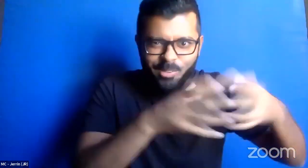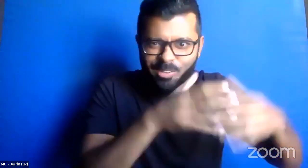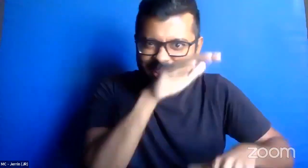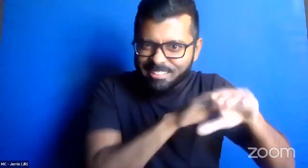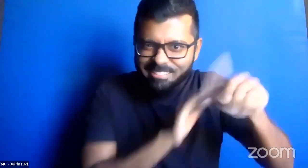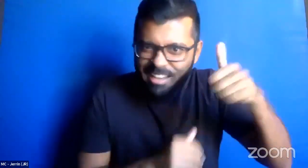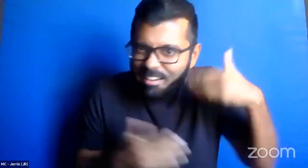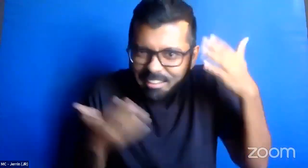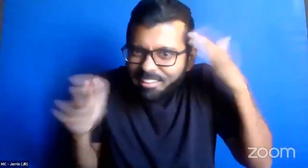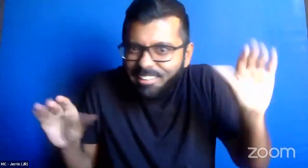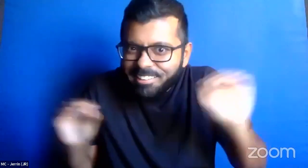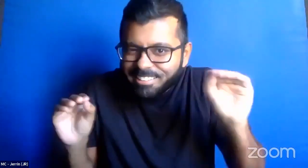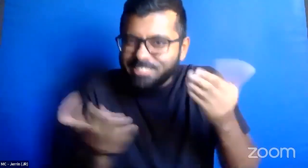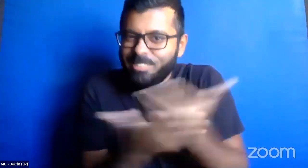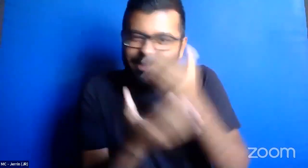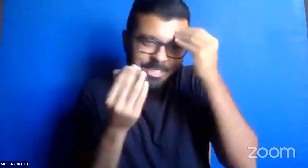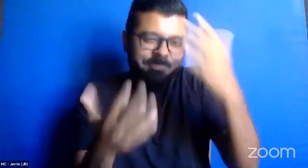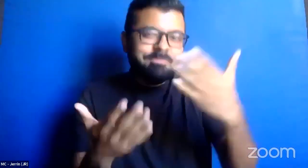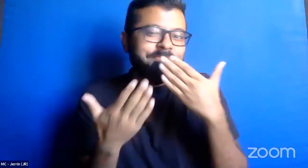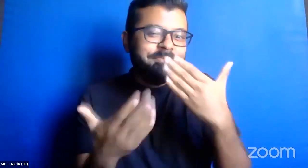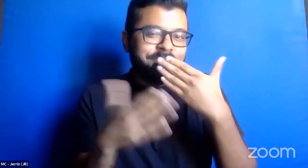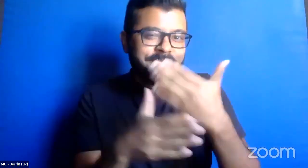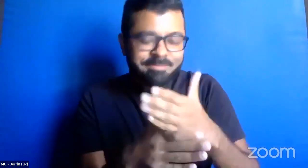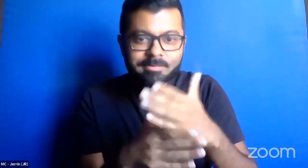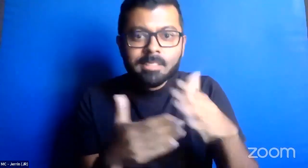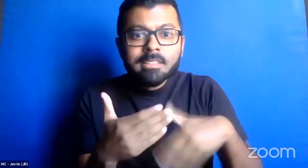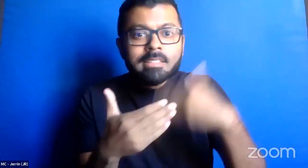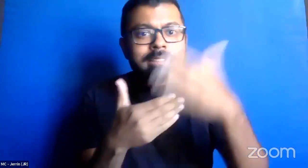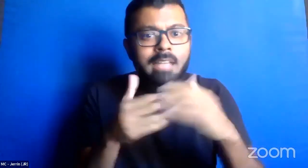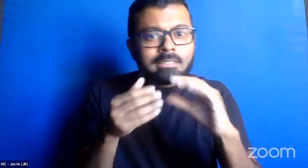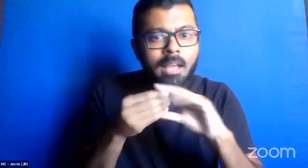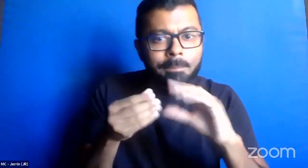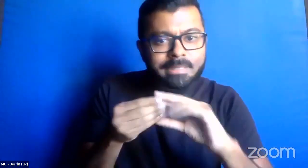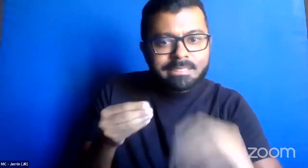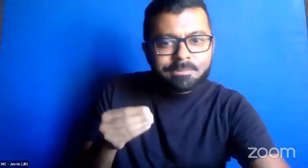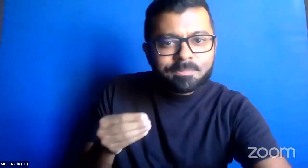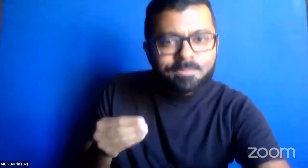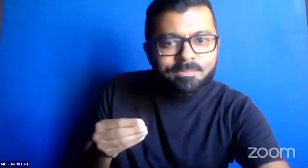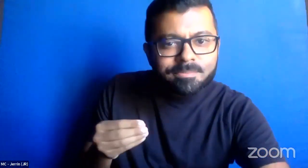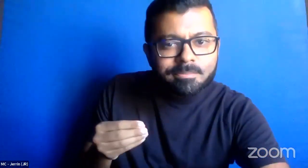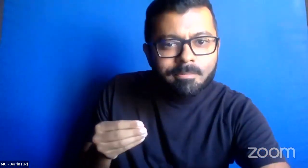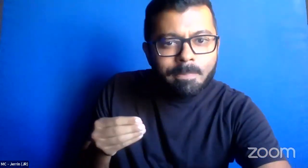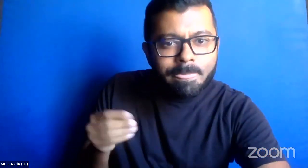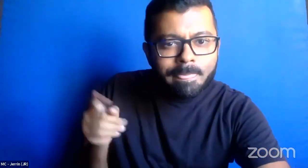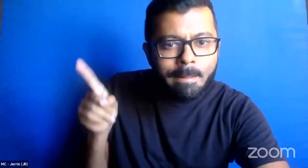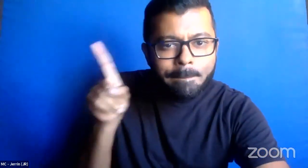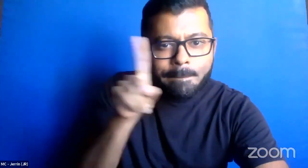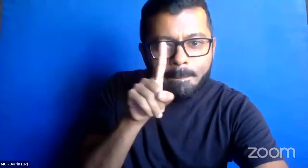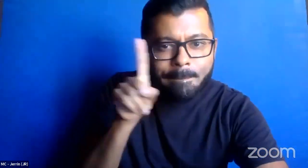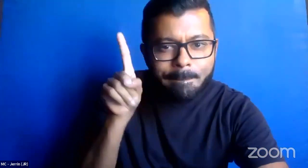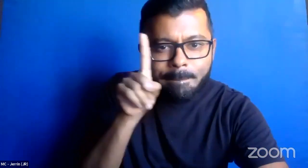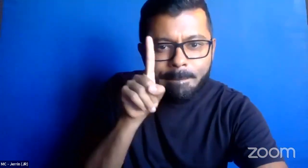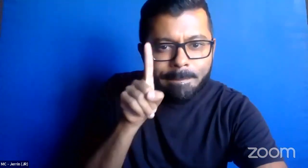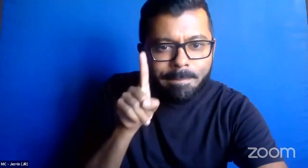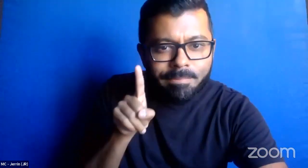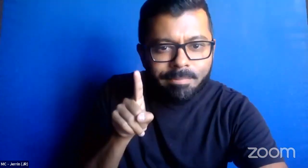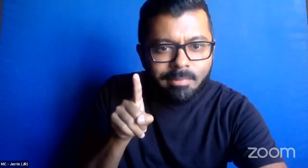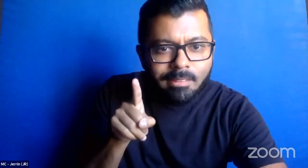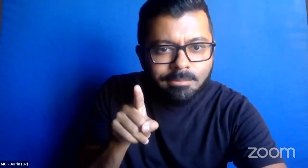that the struggles with technology were what they are. And I understand now that there's a limit of 10.